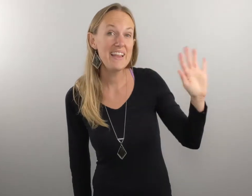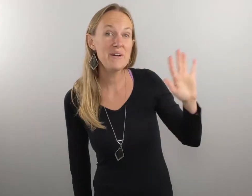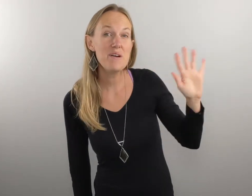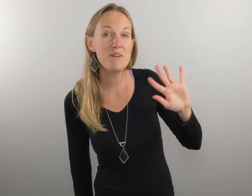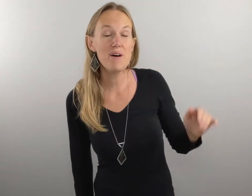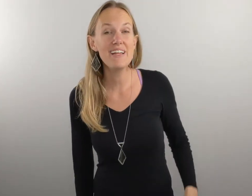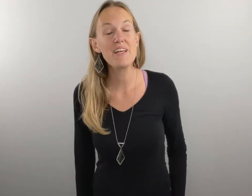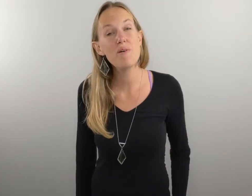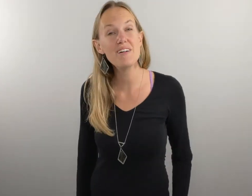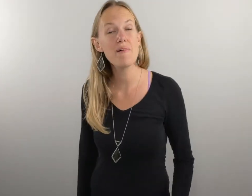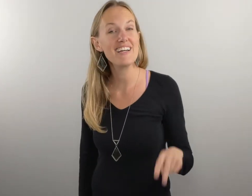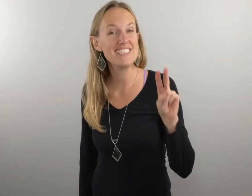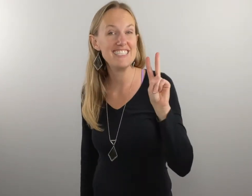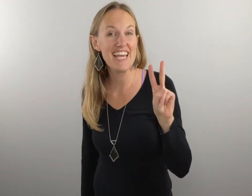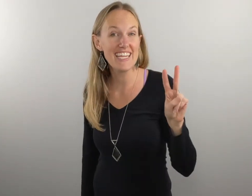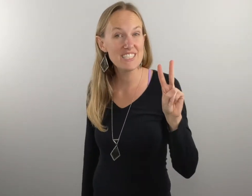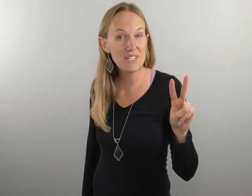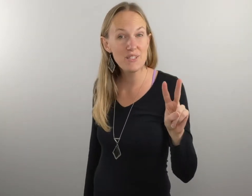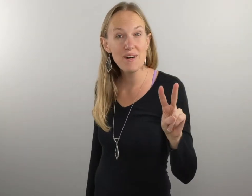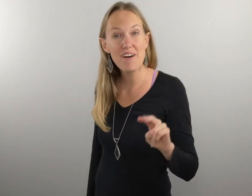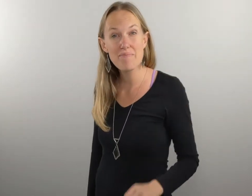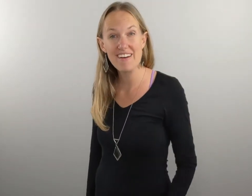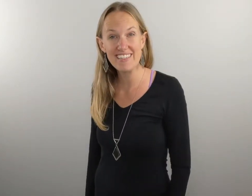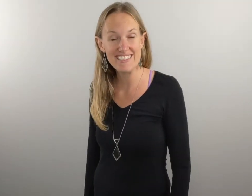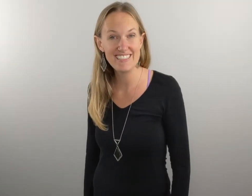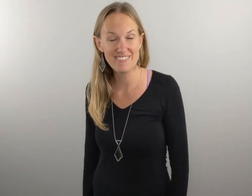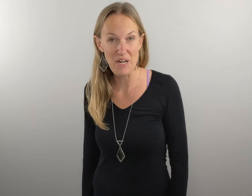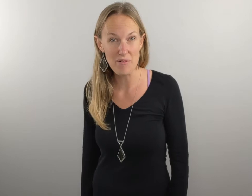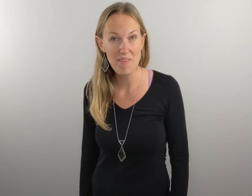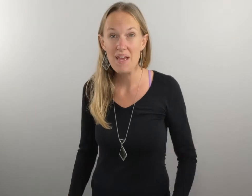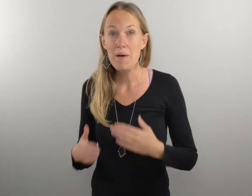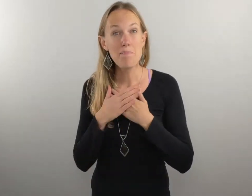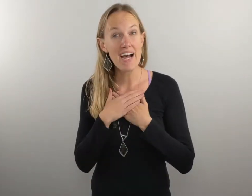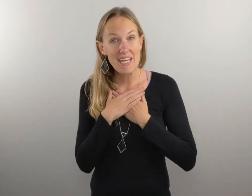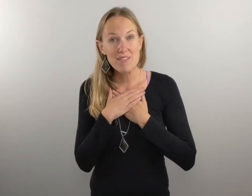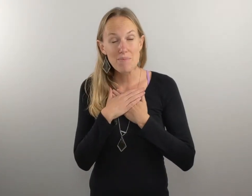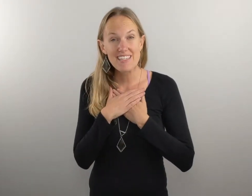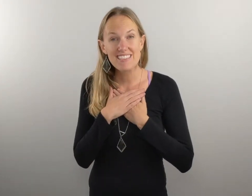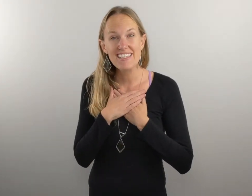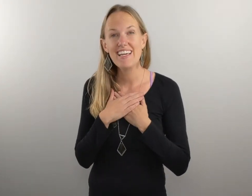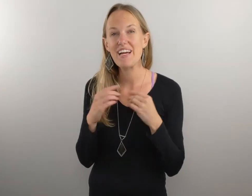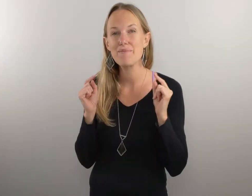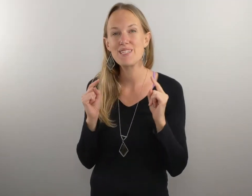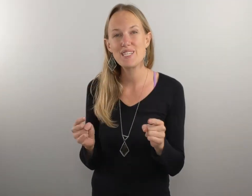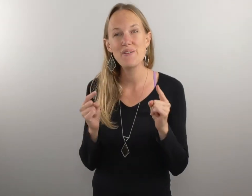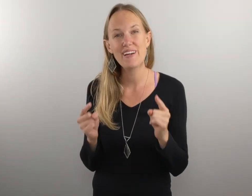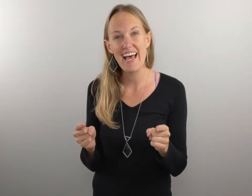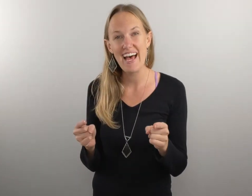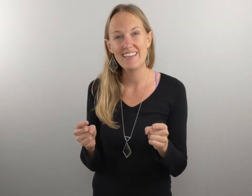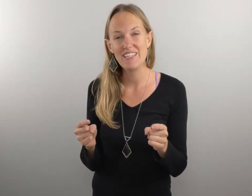Hello everyone, and welcome back to day 2 of Mary Did You Know? My name is Mandy and I am so glad that you